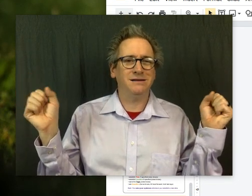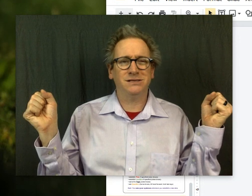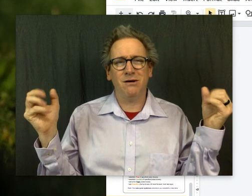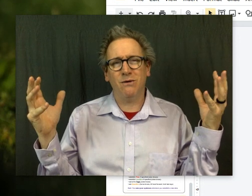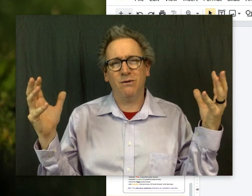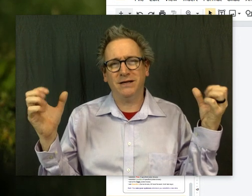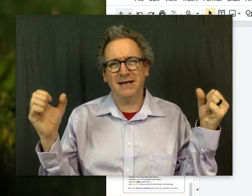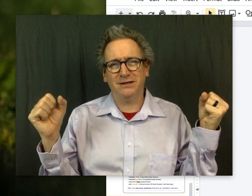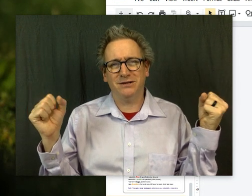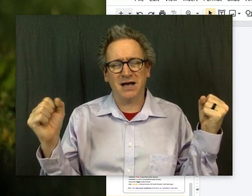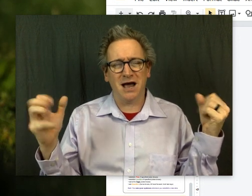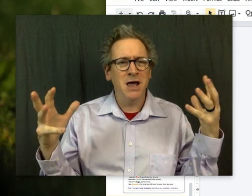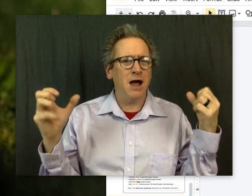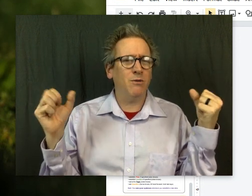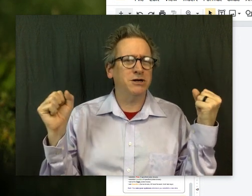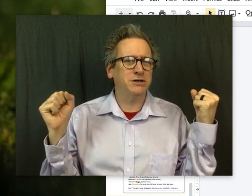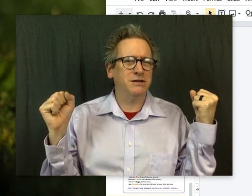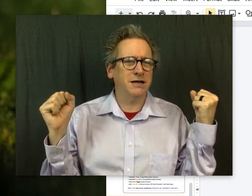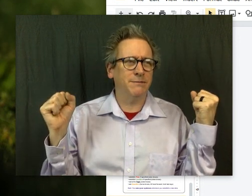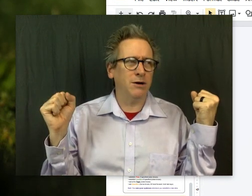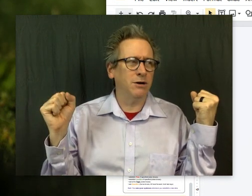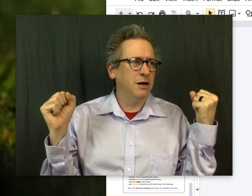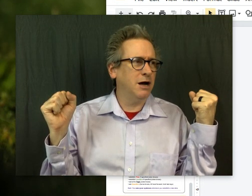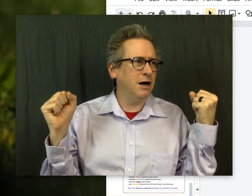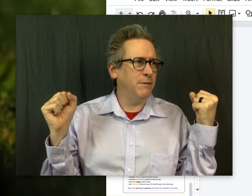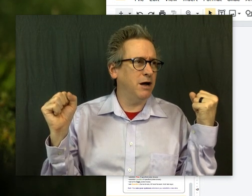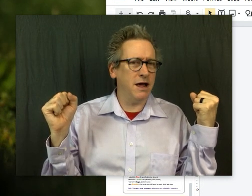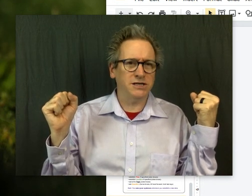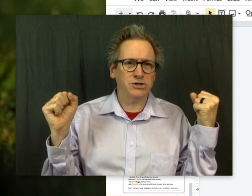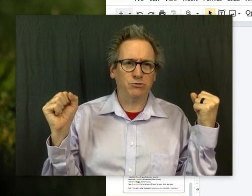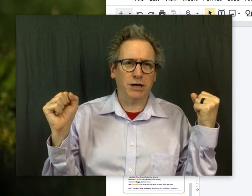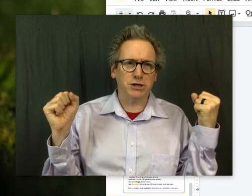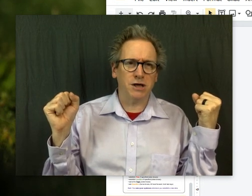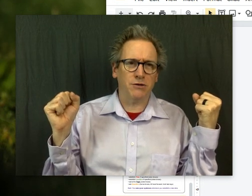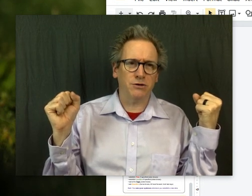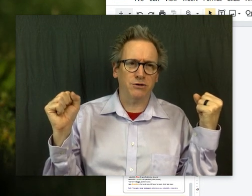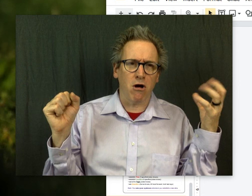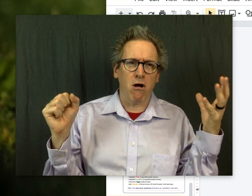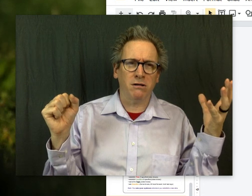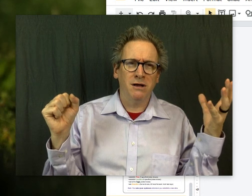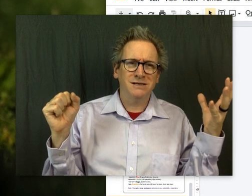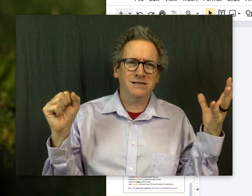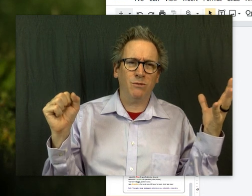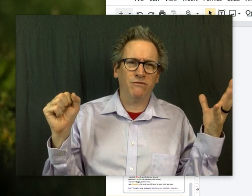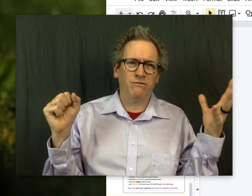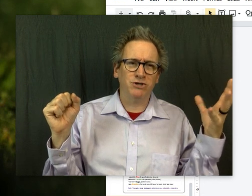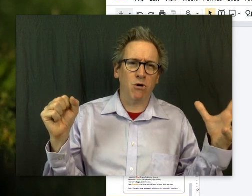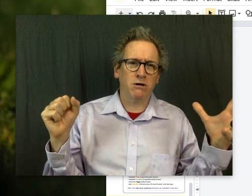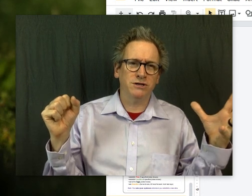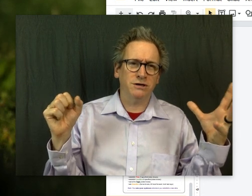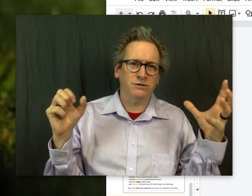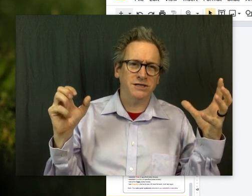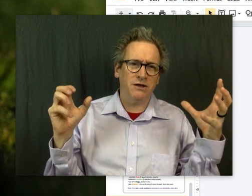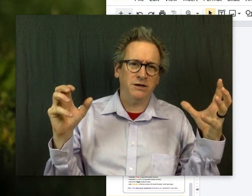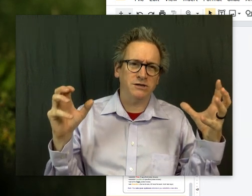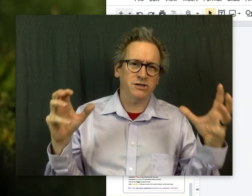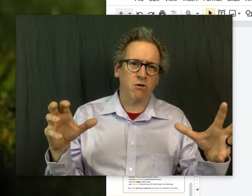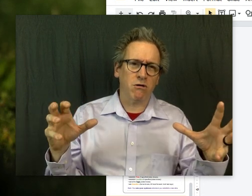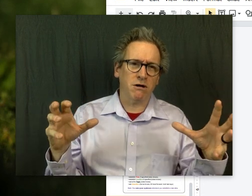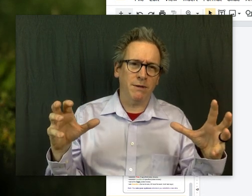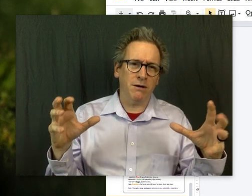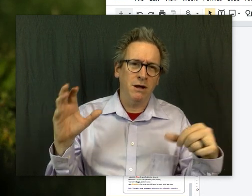sign slow. They take their time. I want you to think about a nice, rich Southern drawl. Someone from Georgia who's telling you